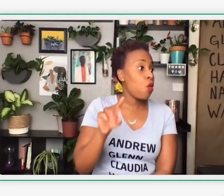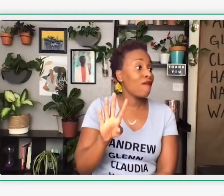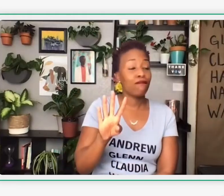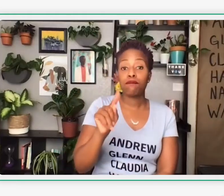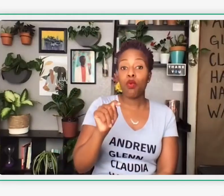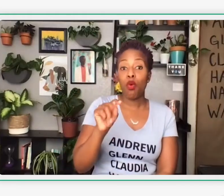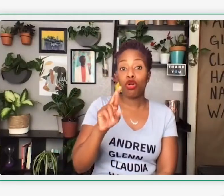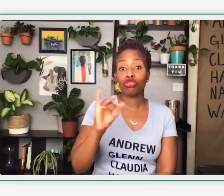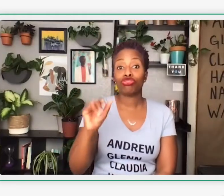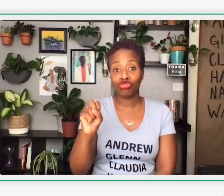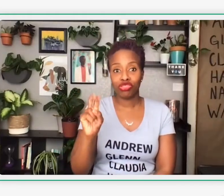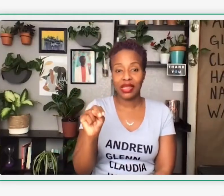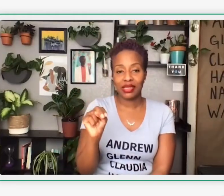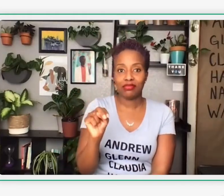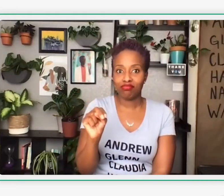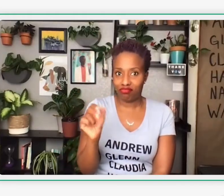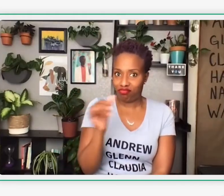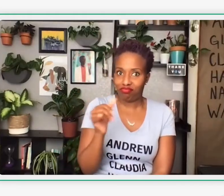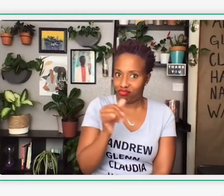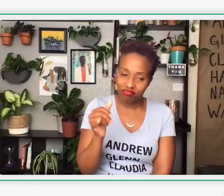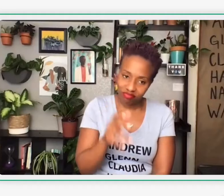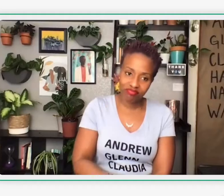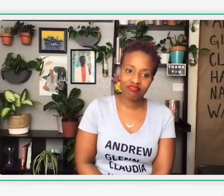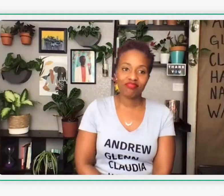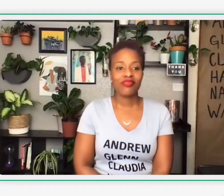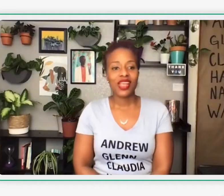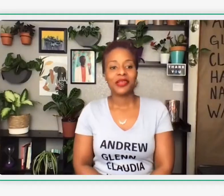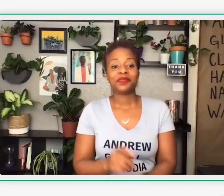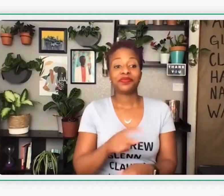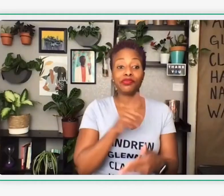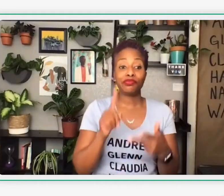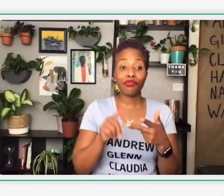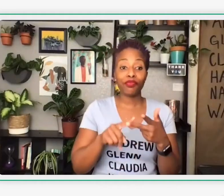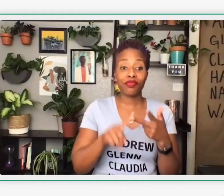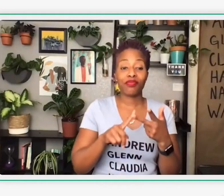increased to $1.4 trillion.